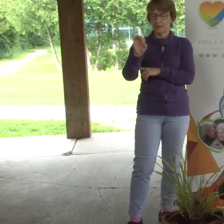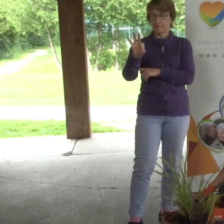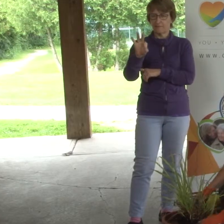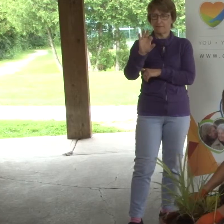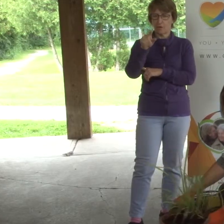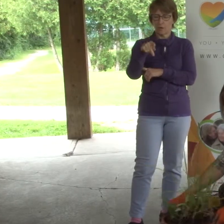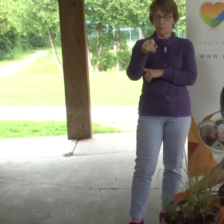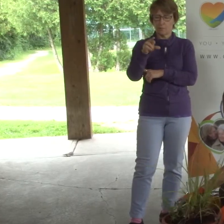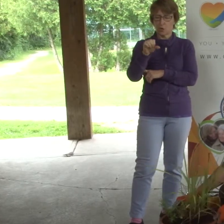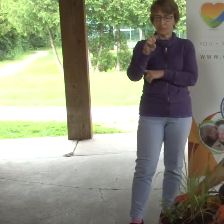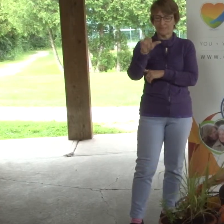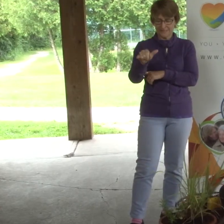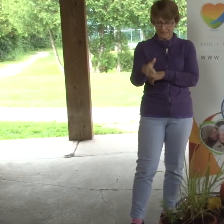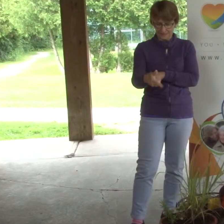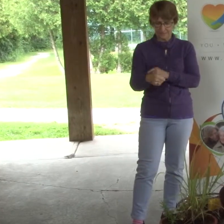parsley